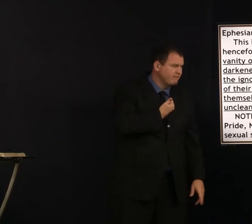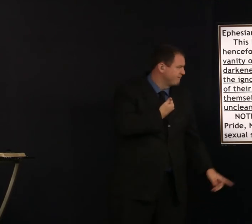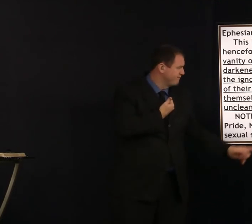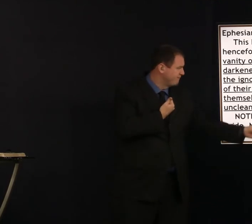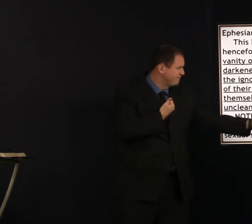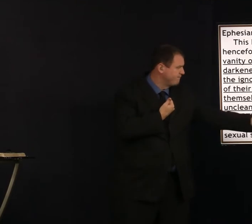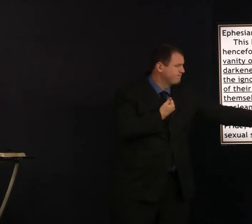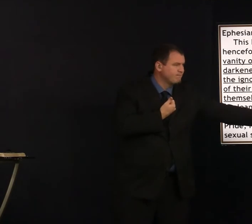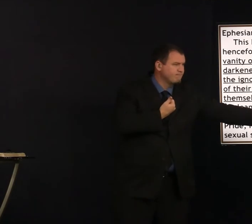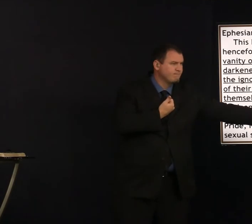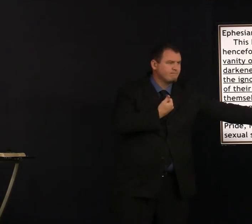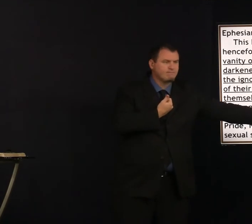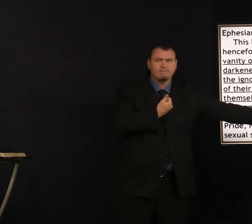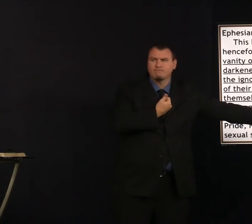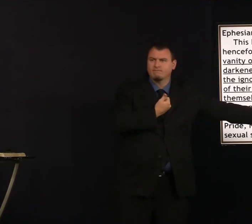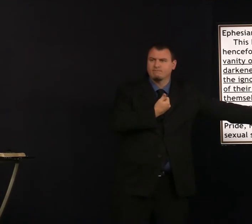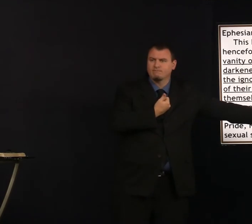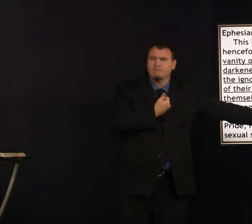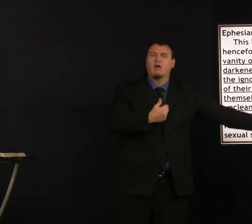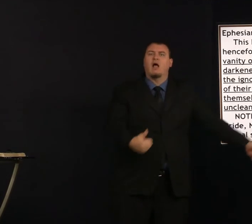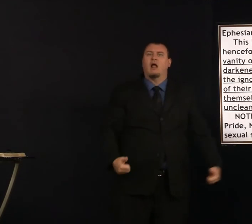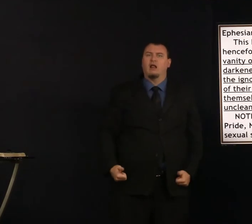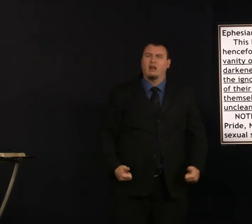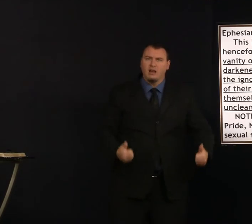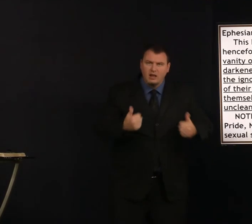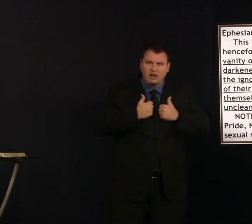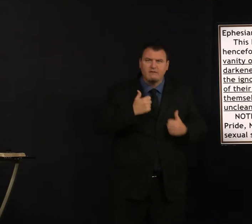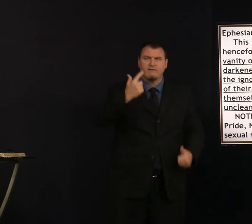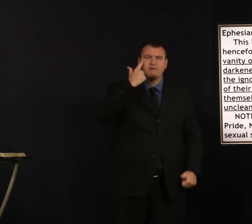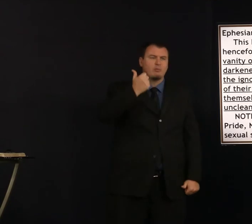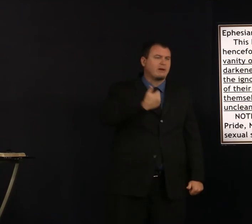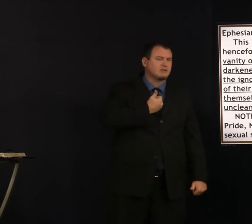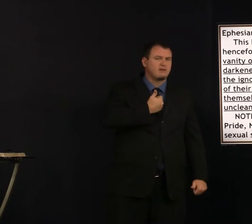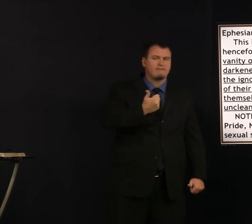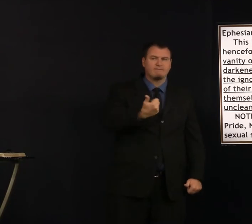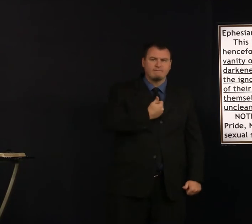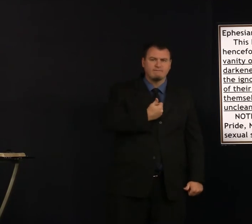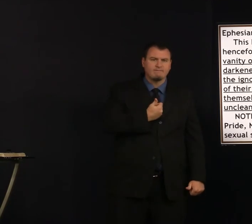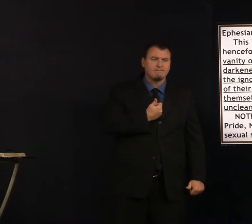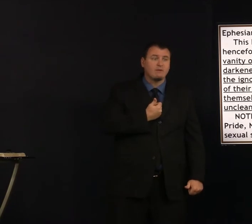the thought that they are living for themselves. They live for themselves.